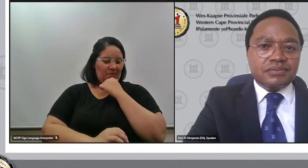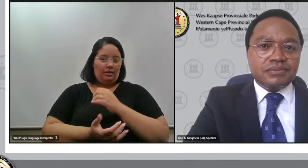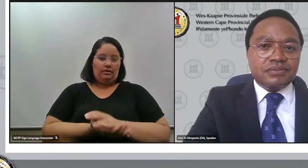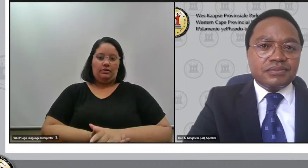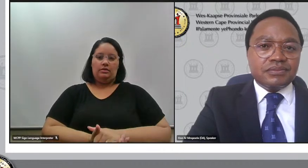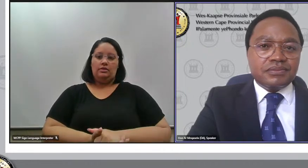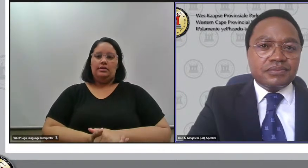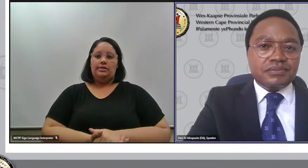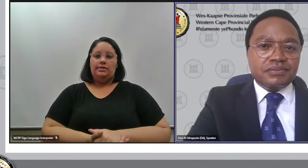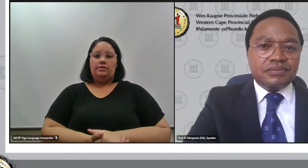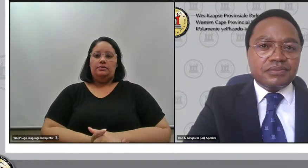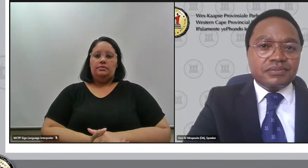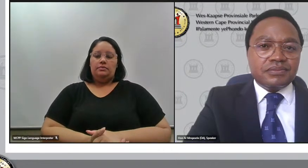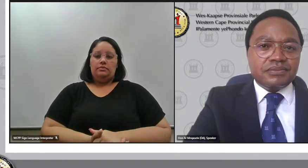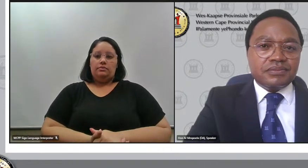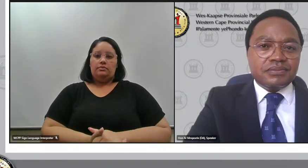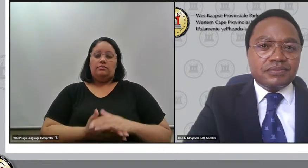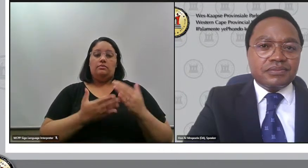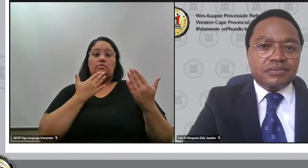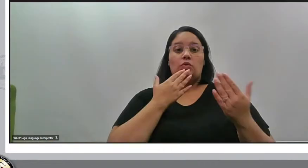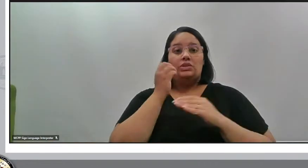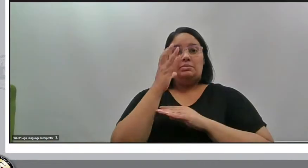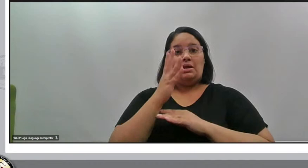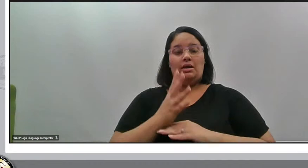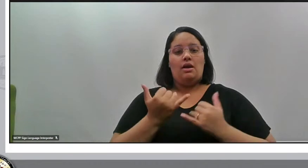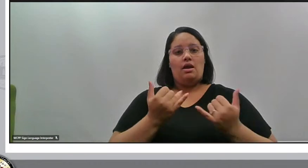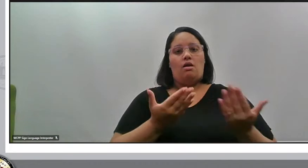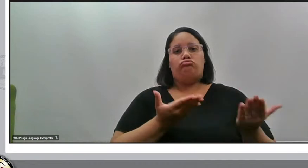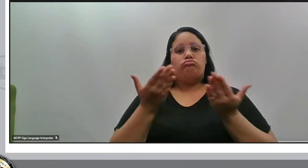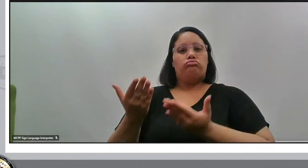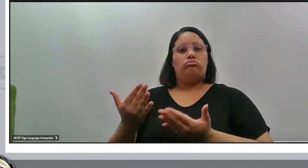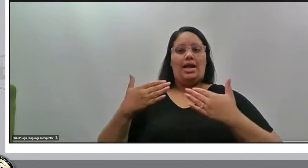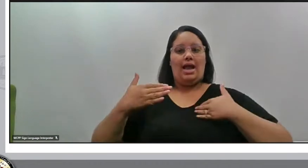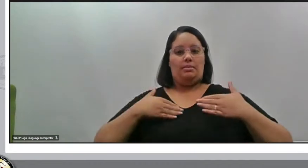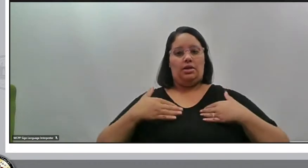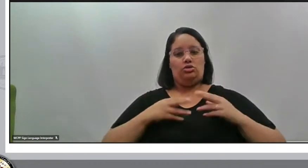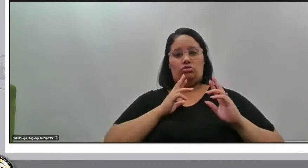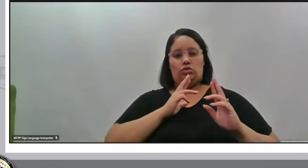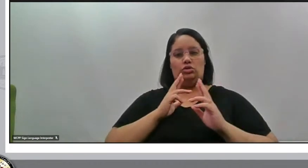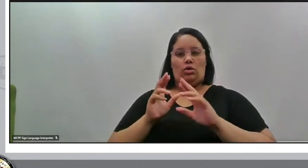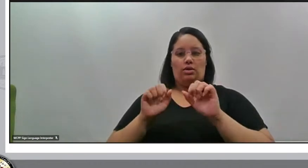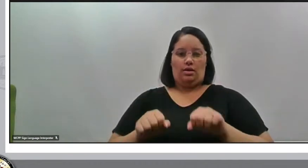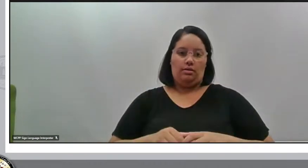Thank you, Speaker. I'll hand over to the administration to respond.